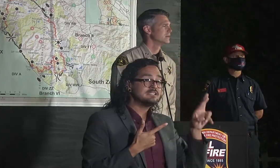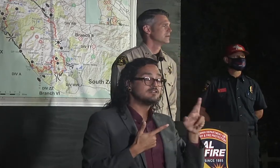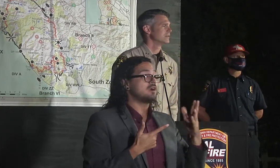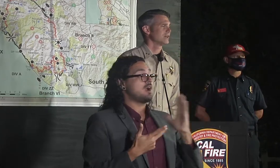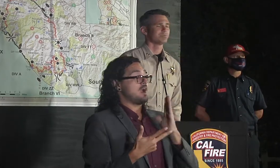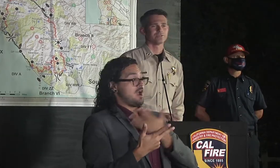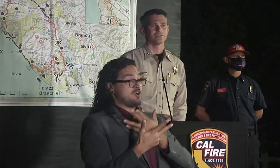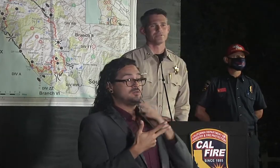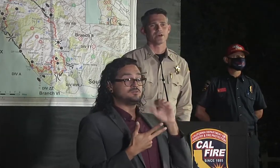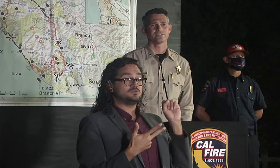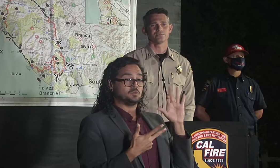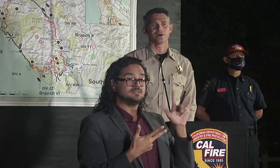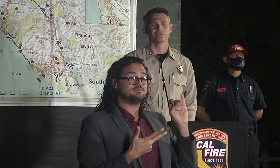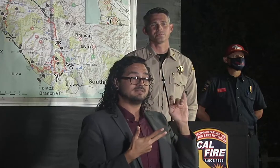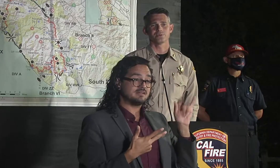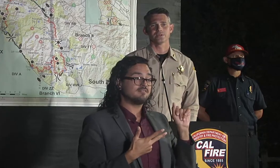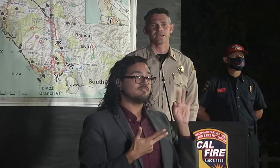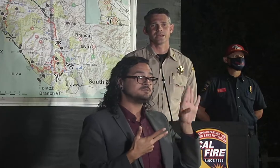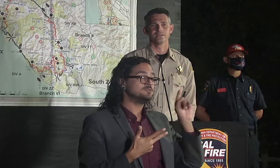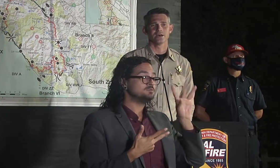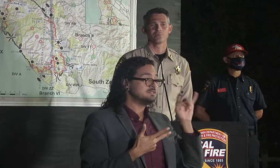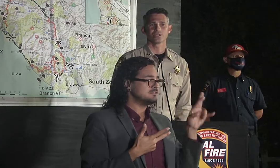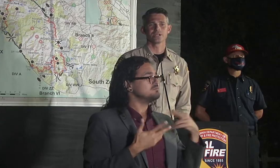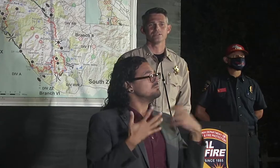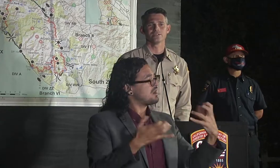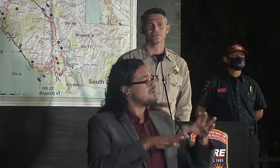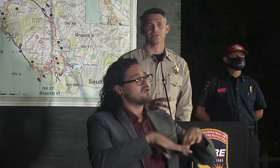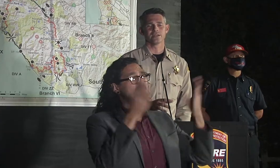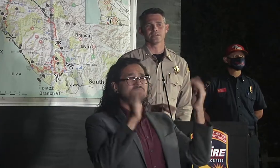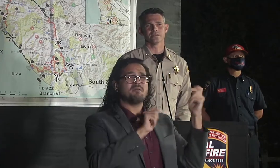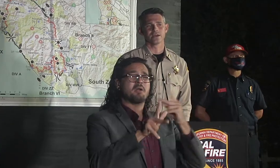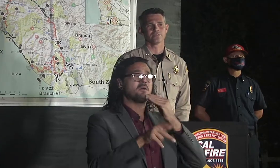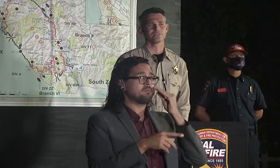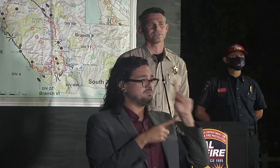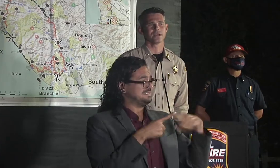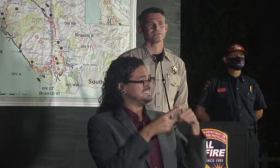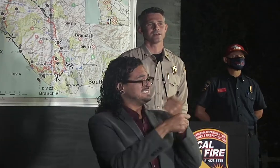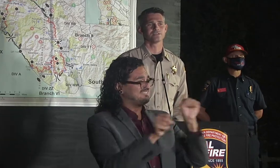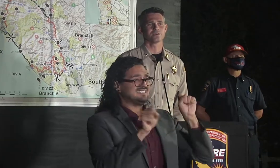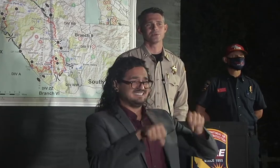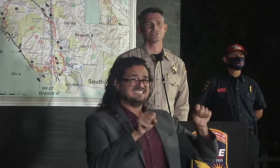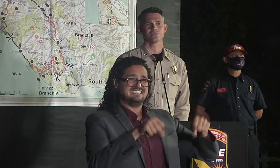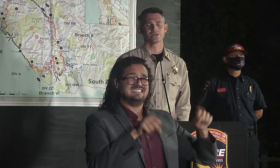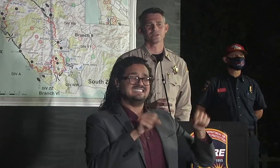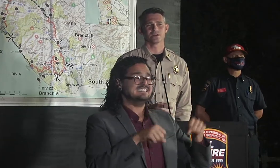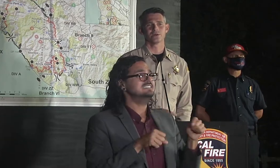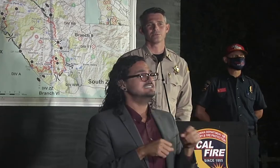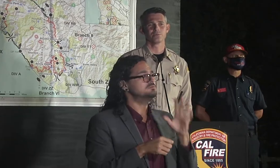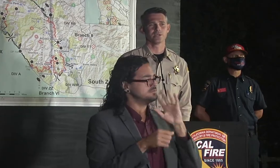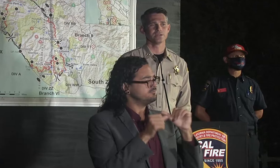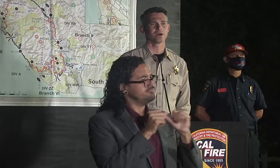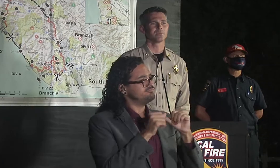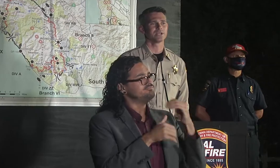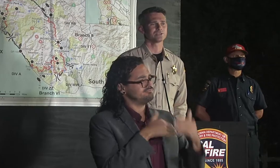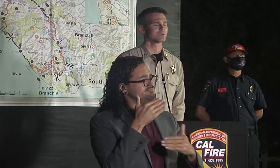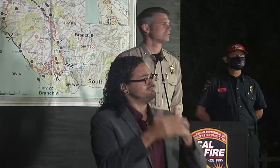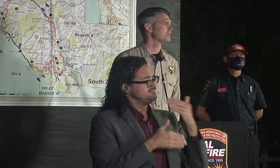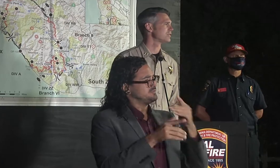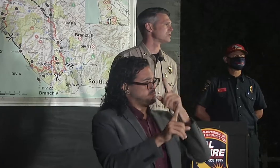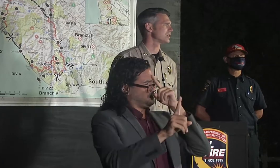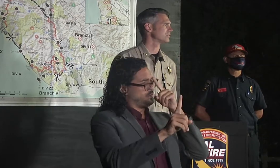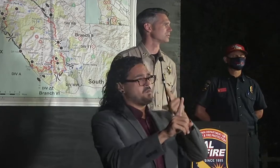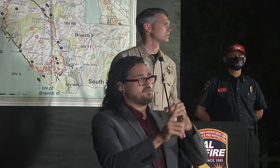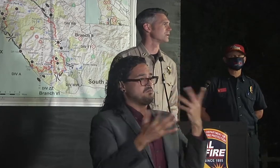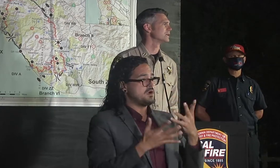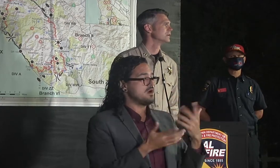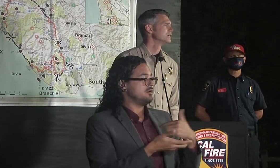home as absolutely fast as possible, and we're going to continue to do that. And then obviously that's our mission with in combination with the